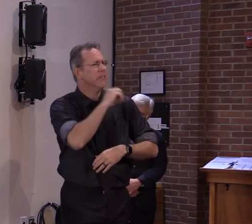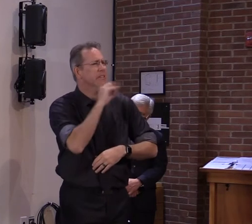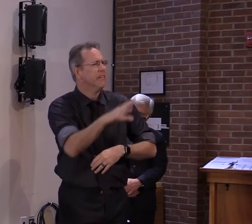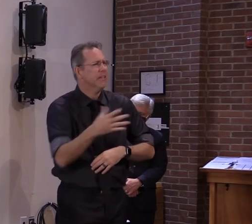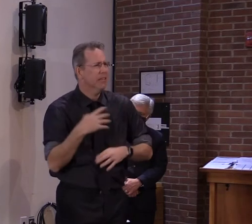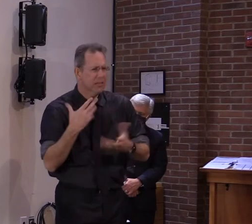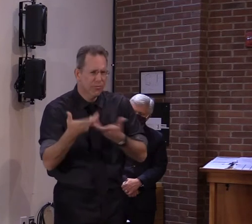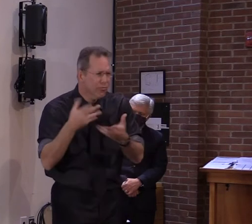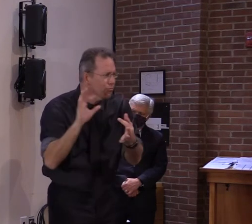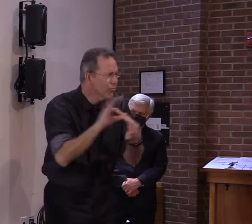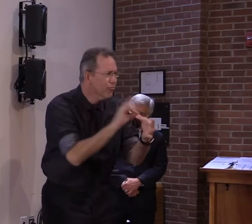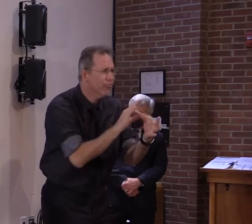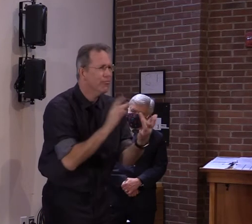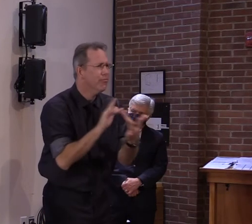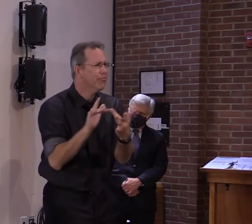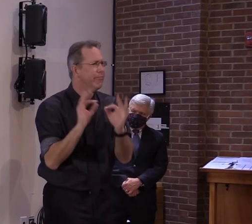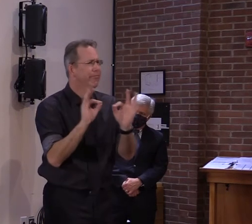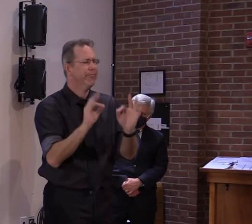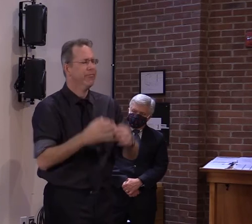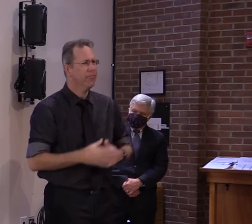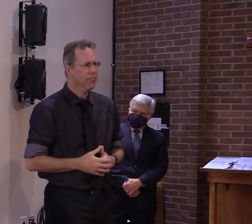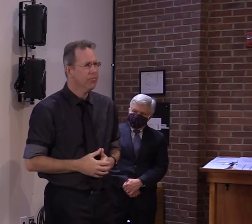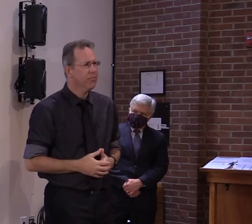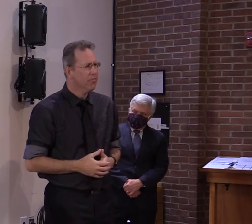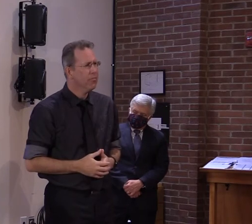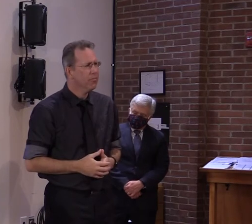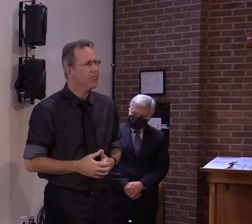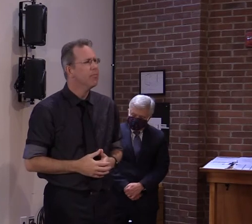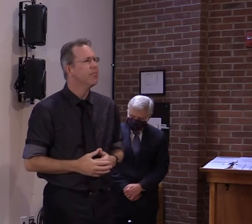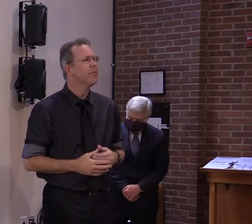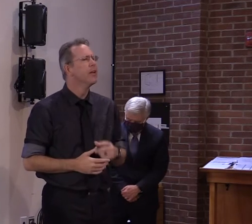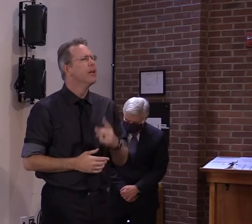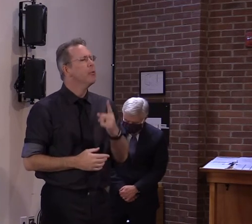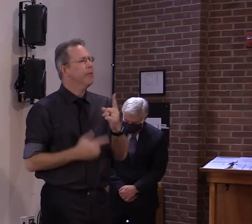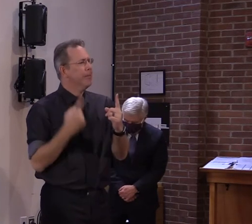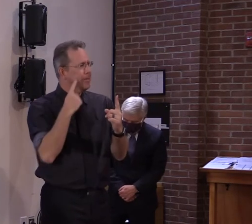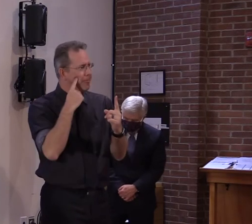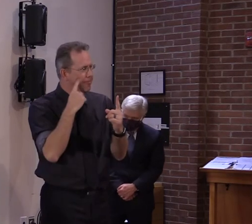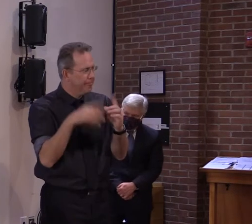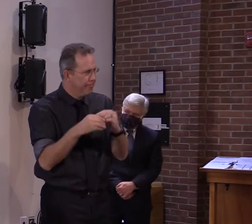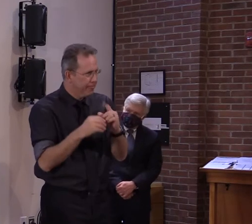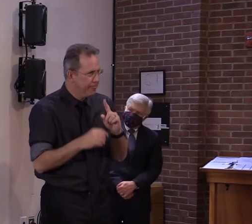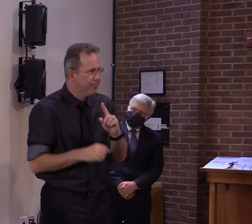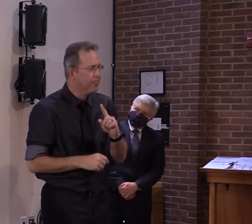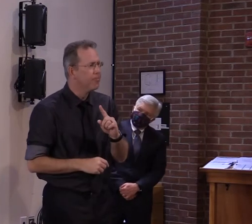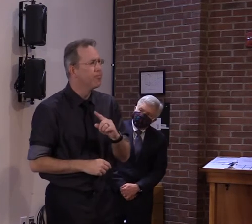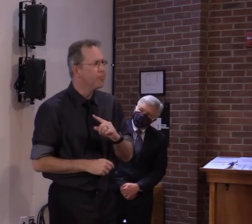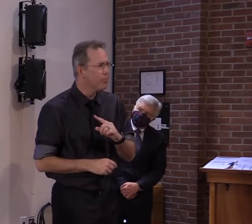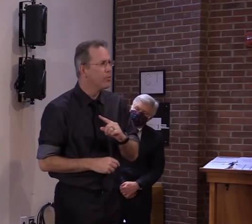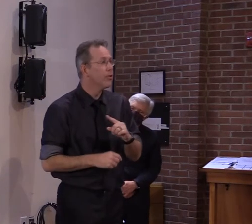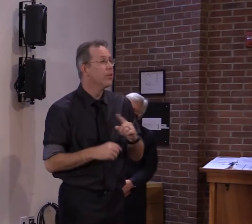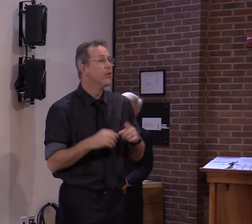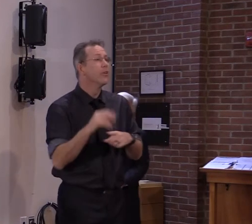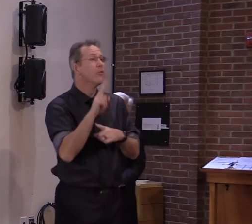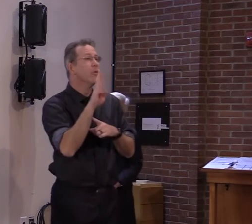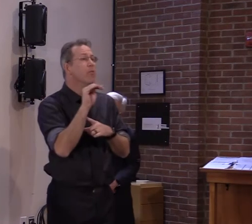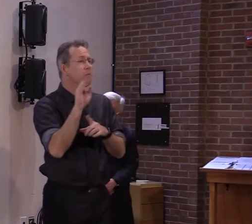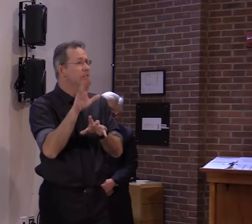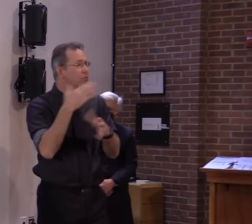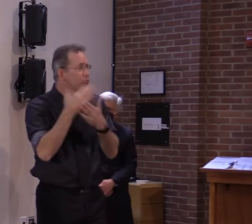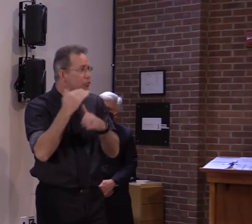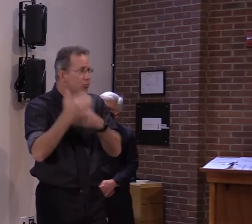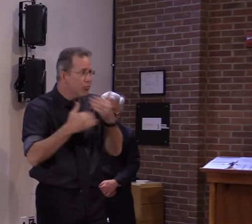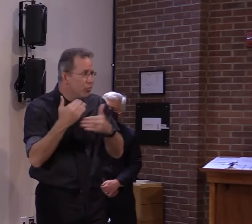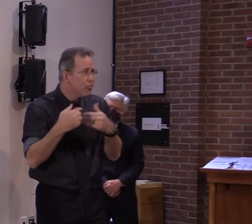One thing they have done, which they began even before the most recent cases, was allowing students, if they